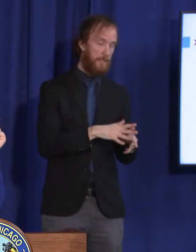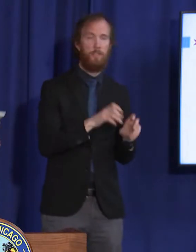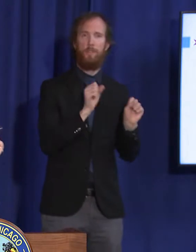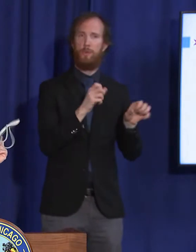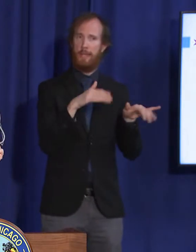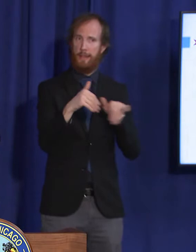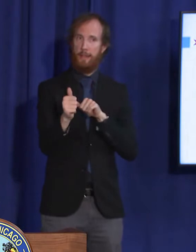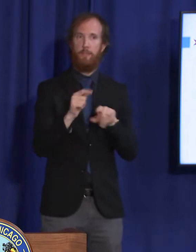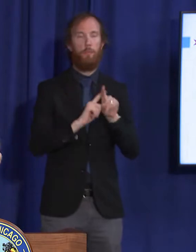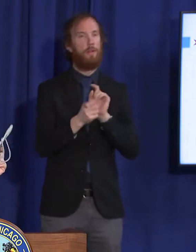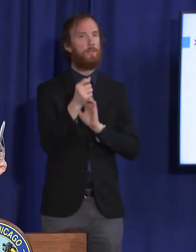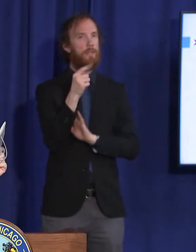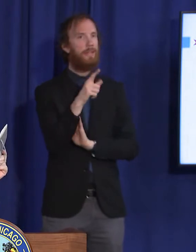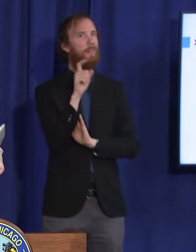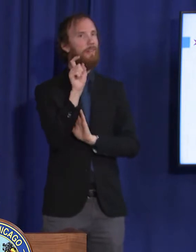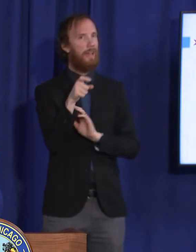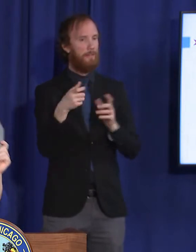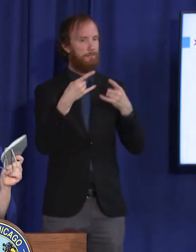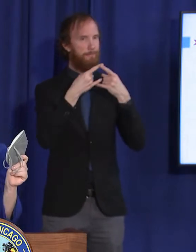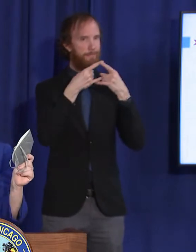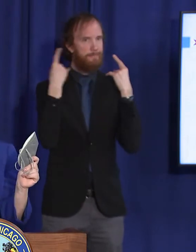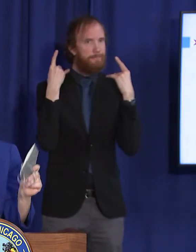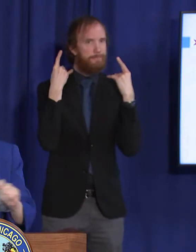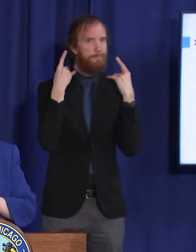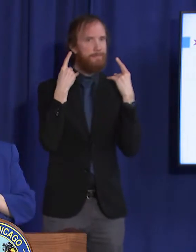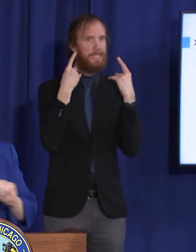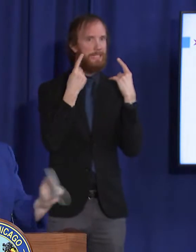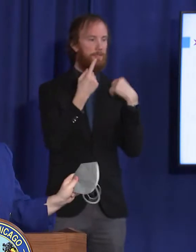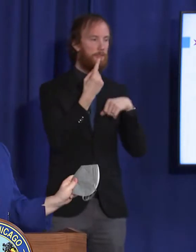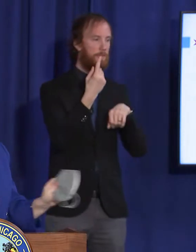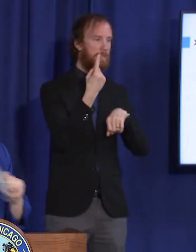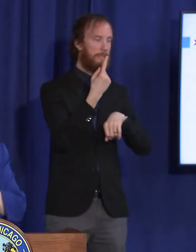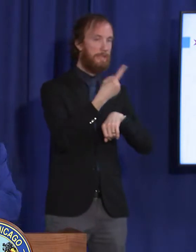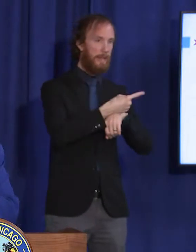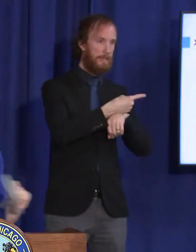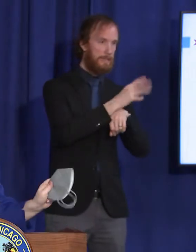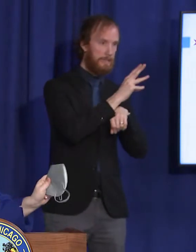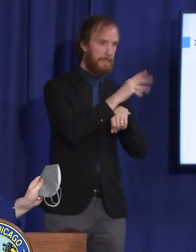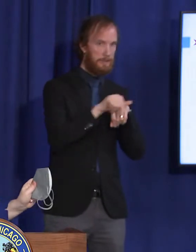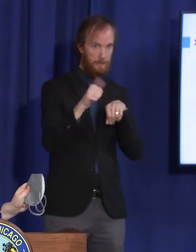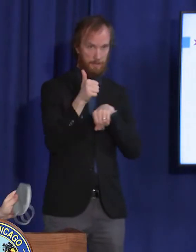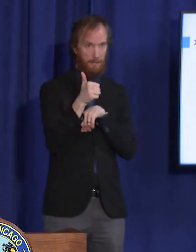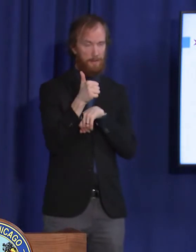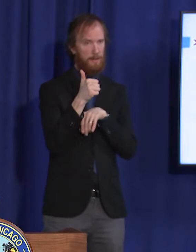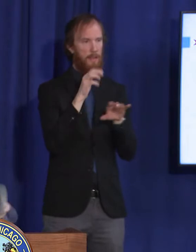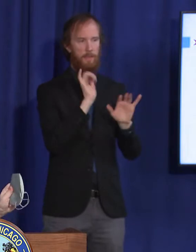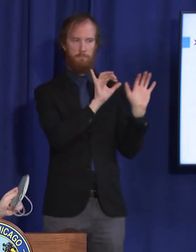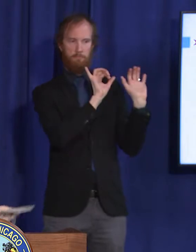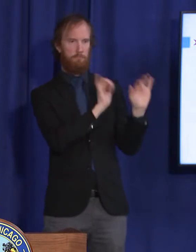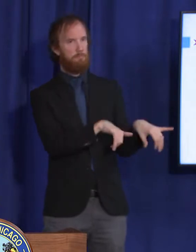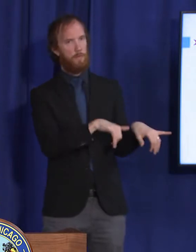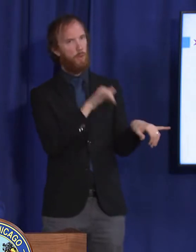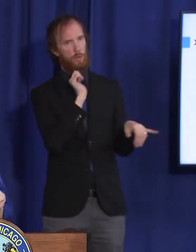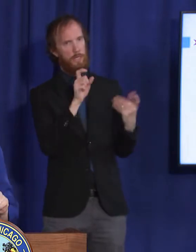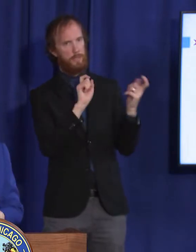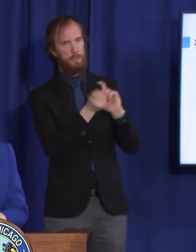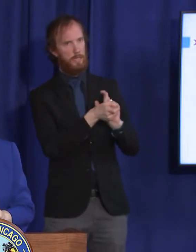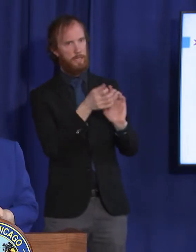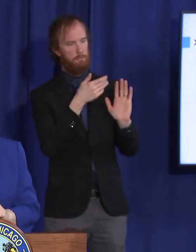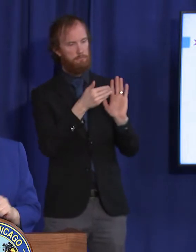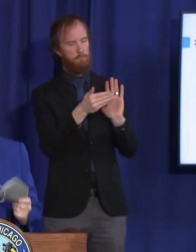you must mask when you are around others in days 6 to 10. That has not changed. It will not change anytime in the near